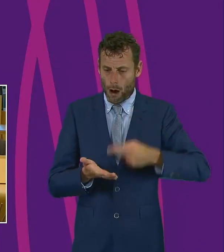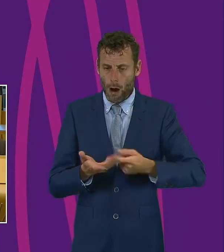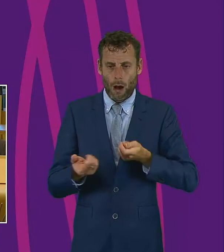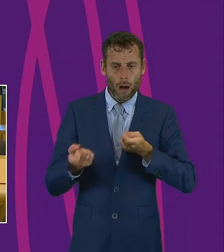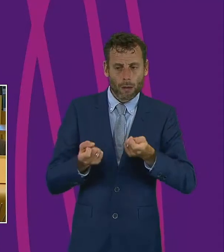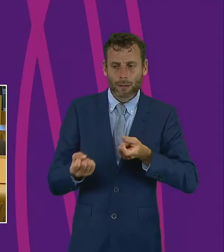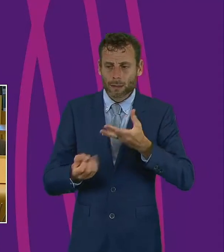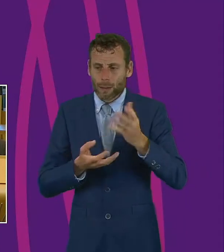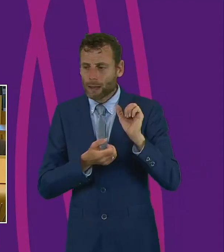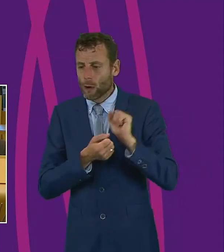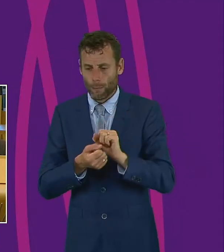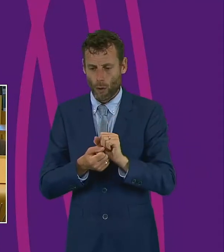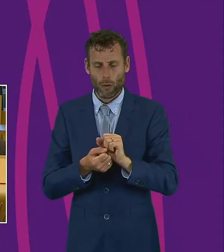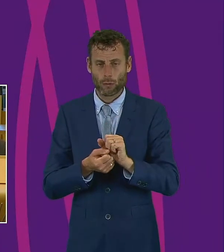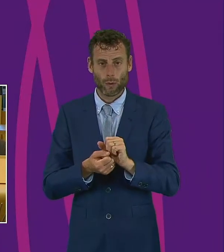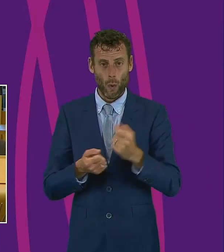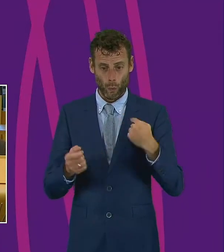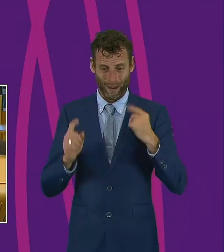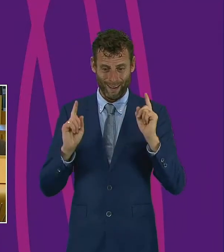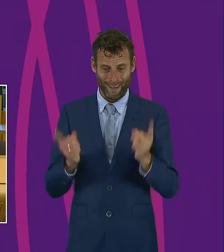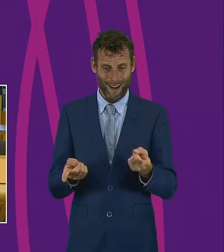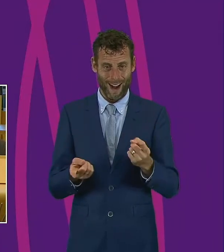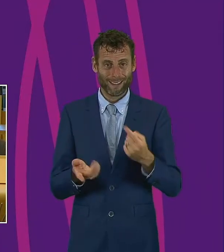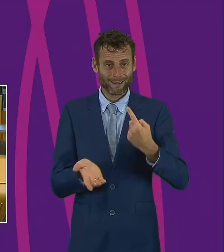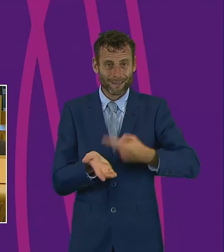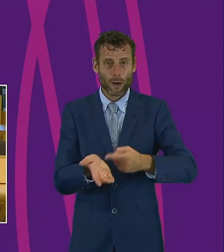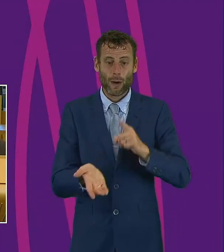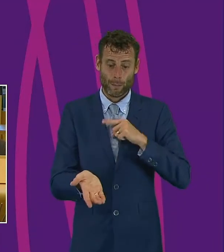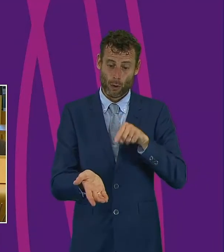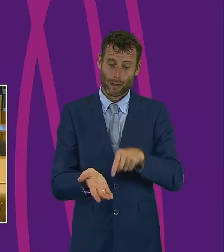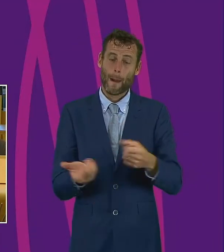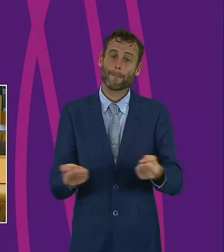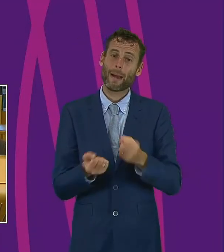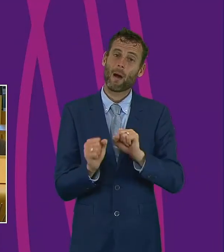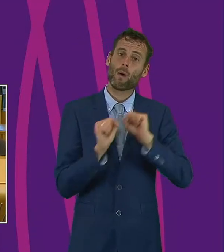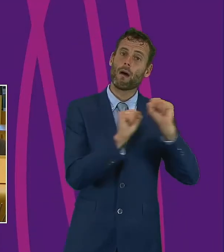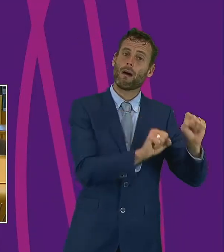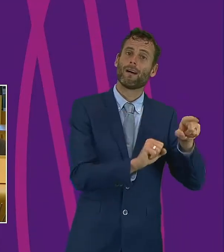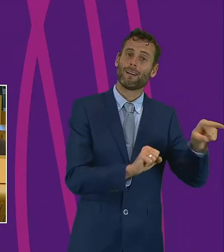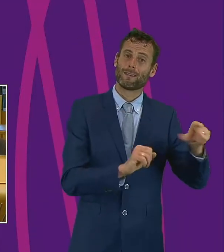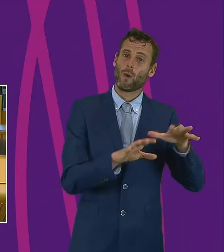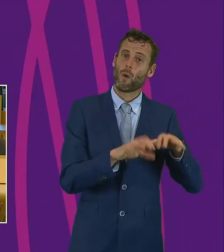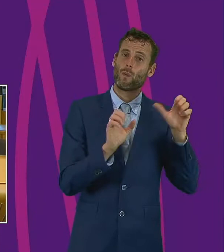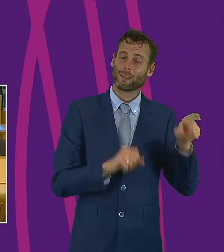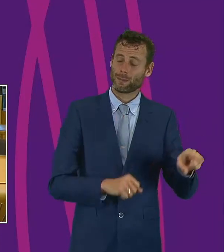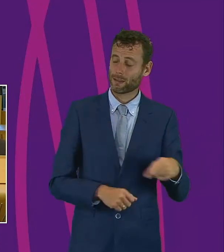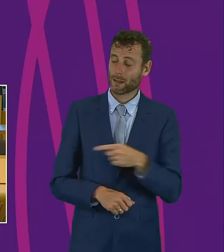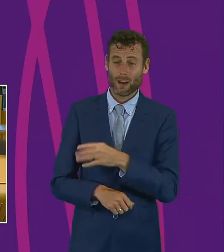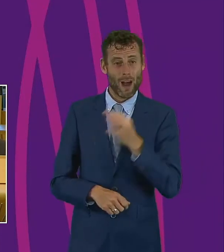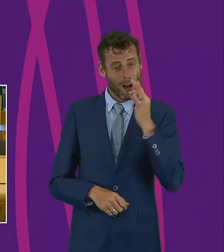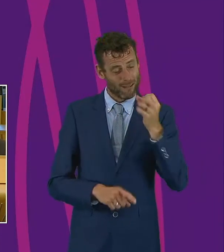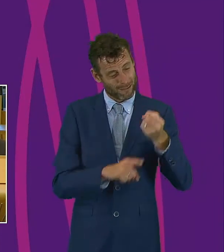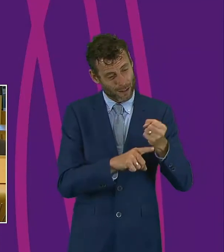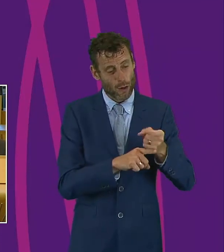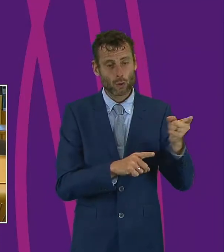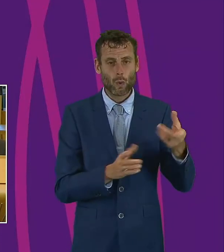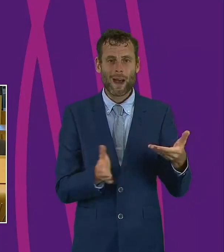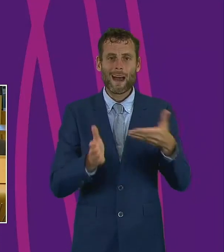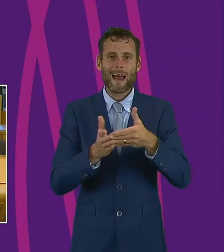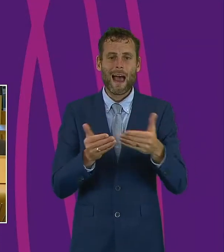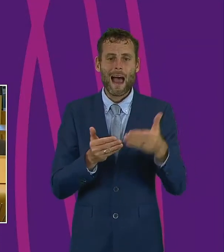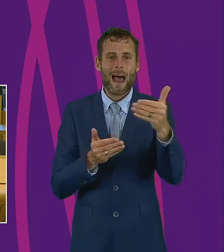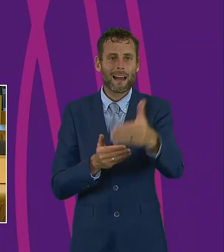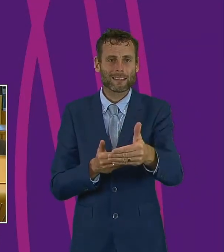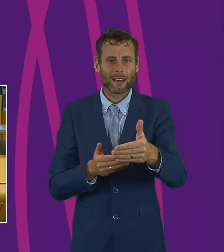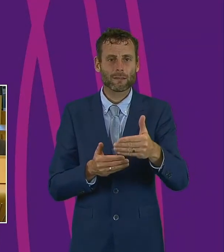to extend furlough, immediately reduce employers' national insurance contributions, extend the cut in VAT in vulnerable sectors to next summer,